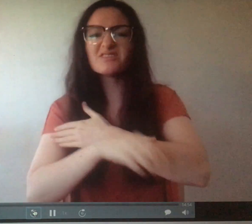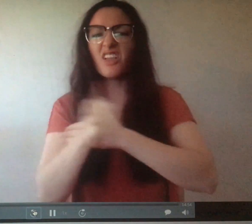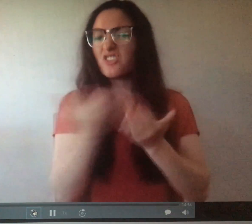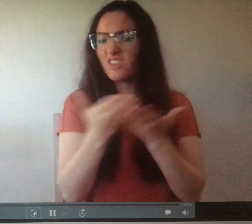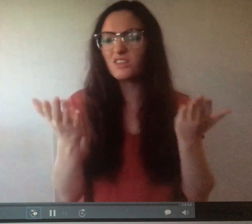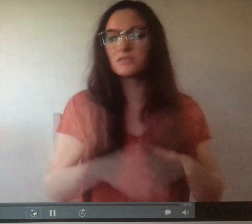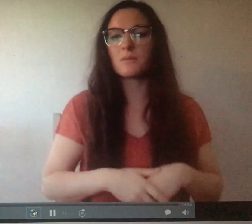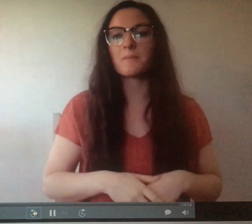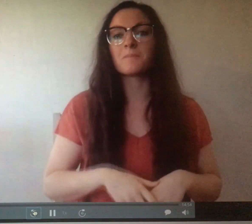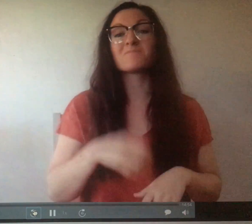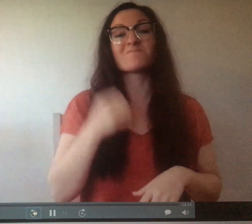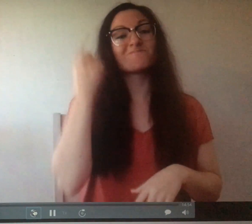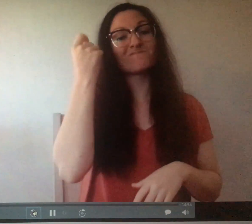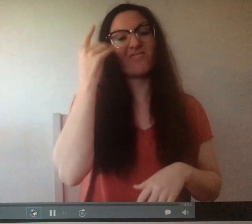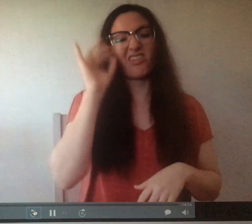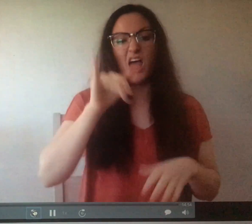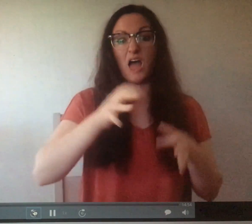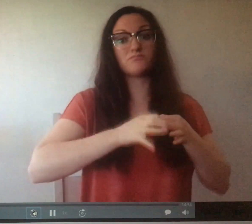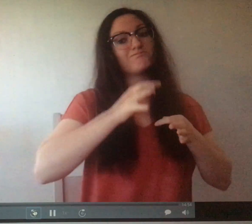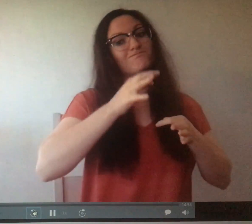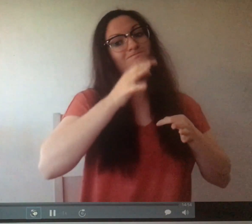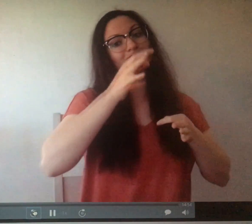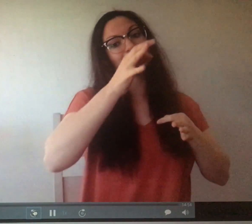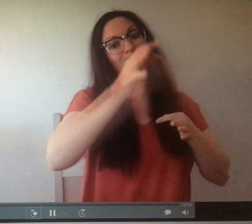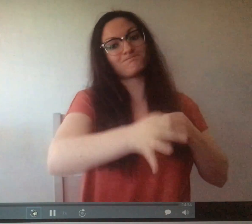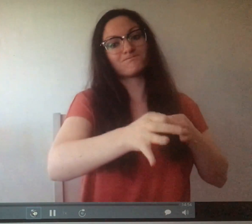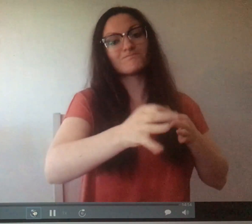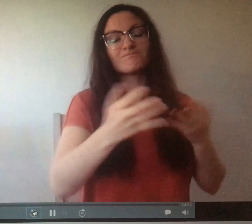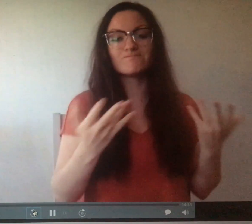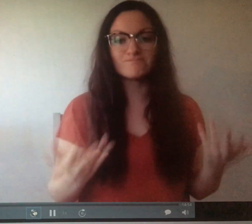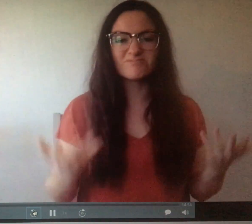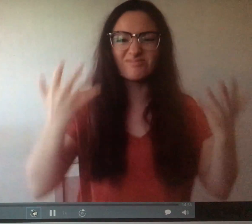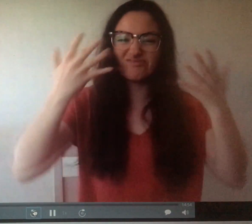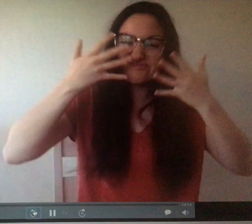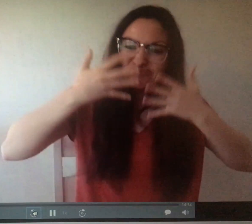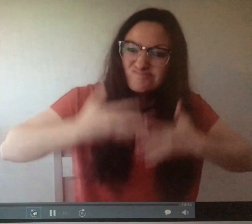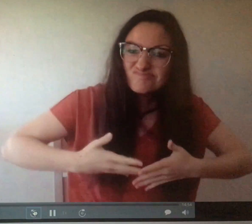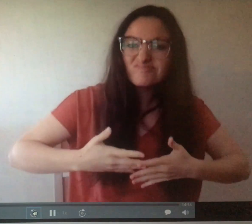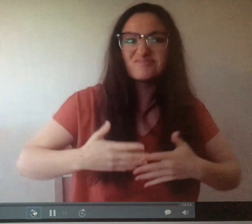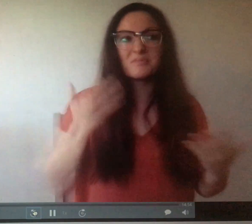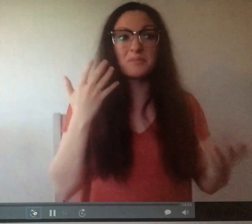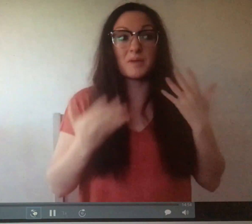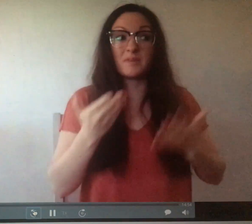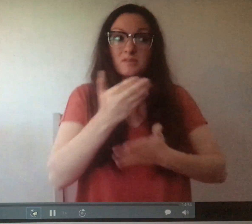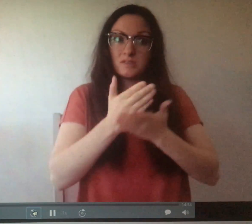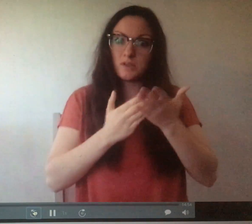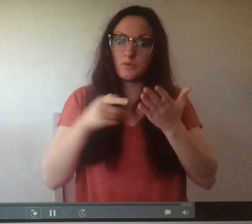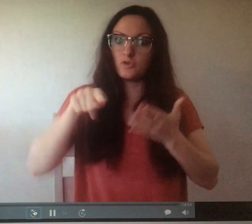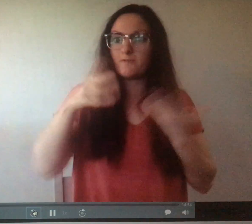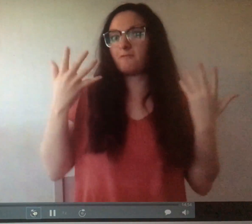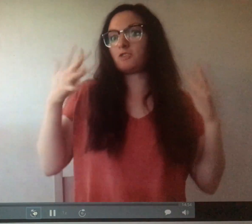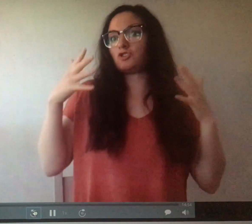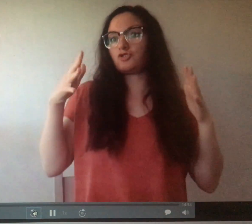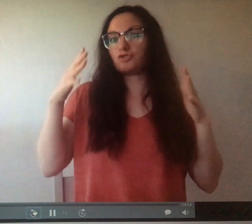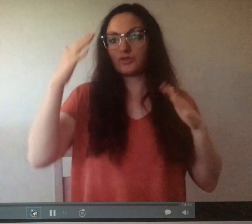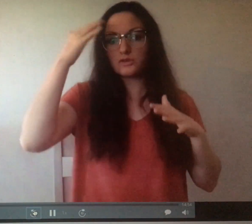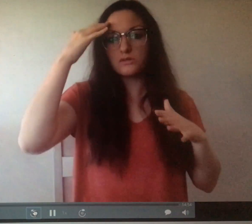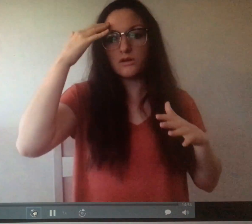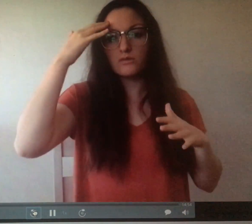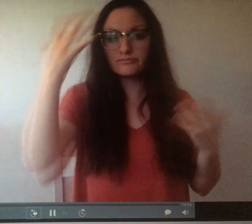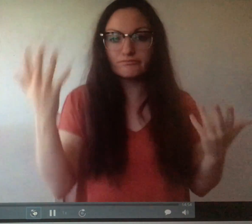preempted, and unfortunately, I think some of you know, I've been here for 11